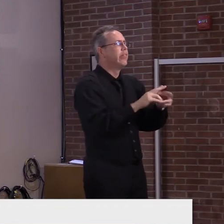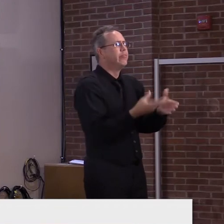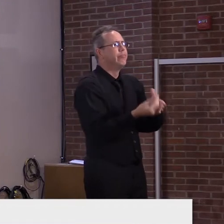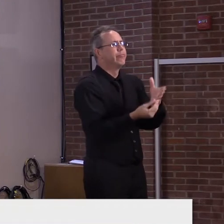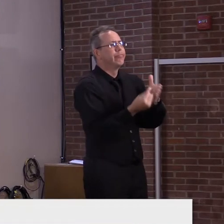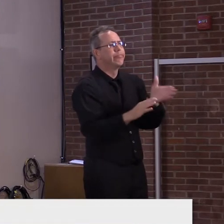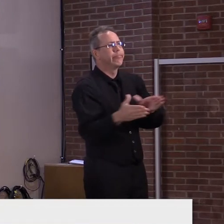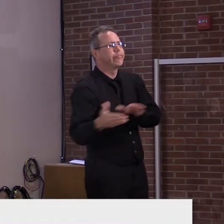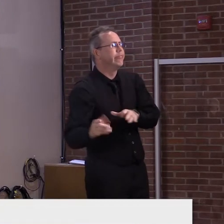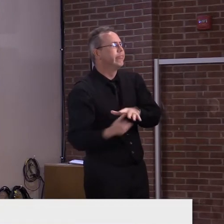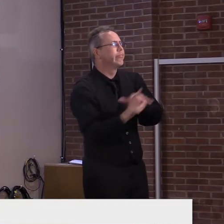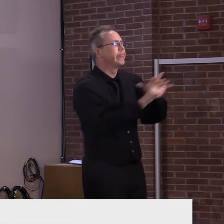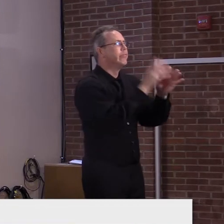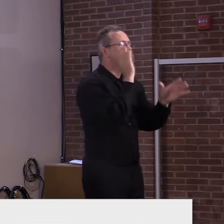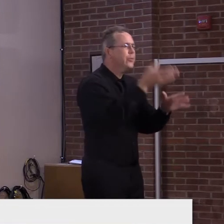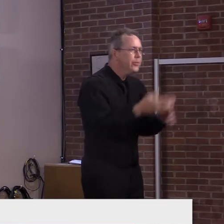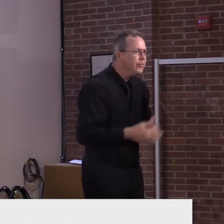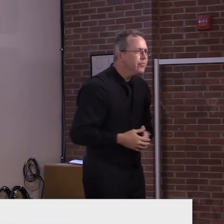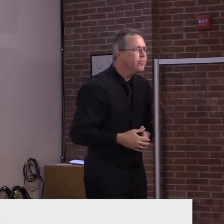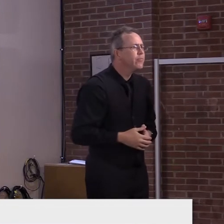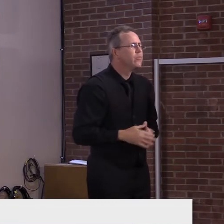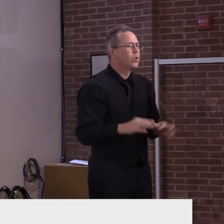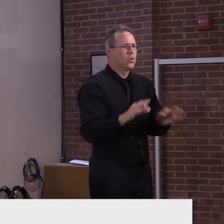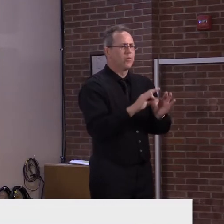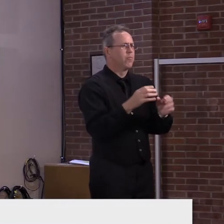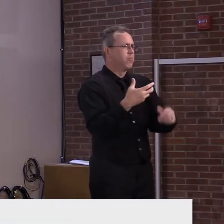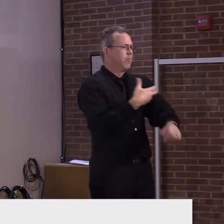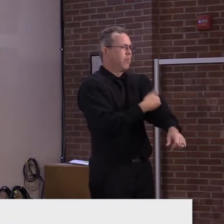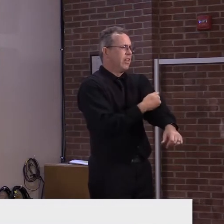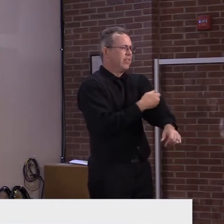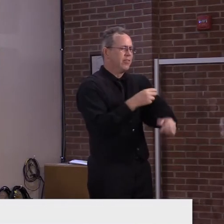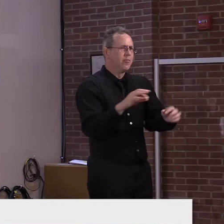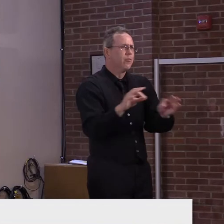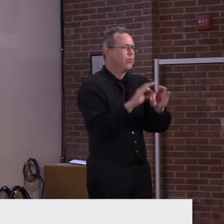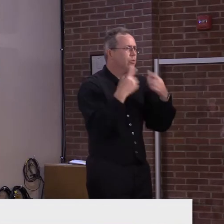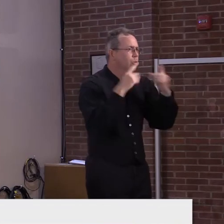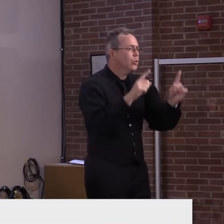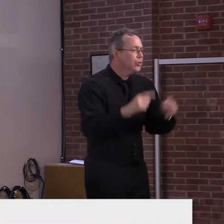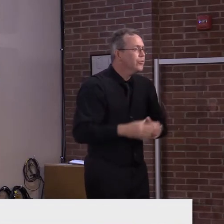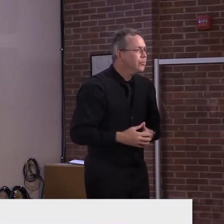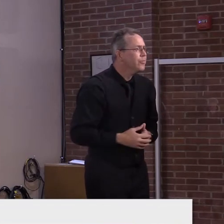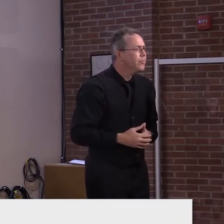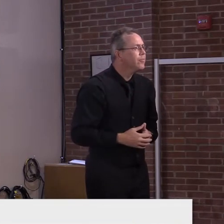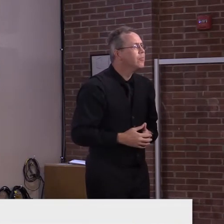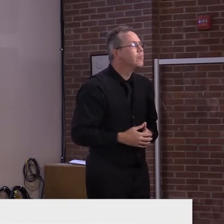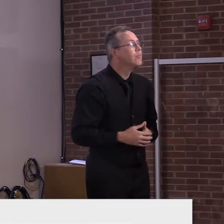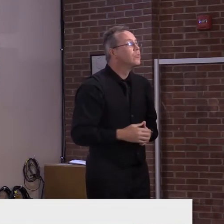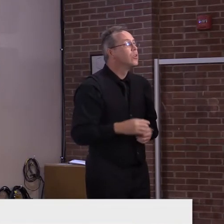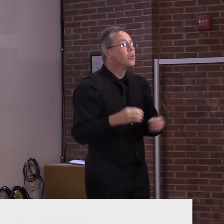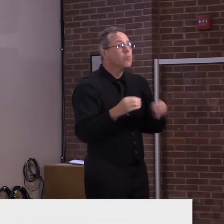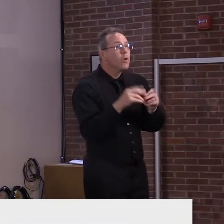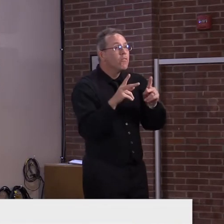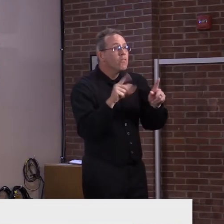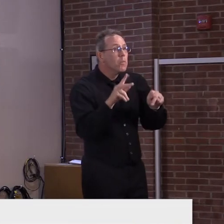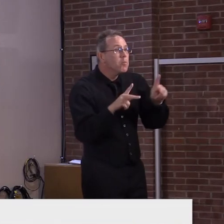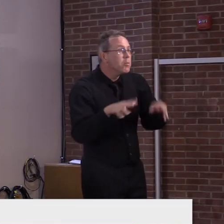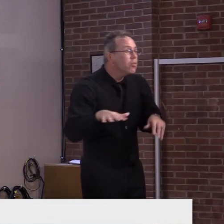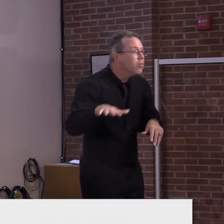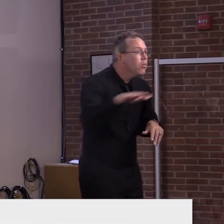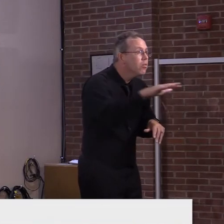and death data would improve if more Vermonters were vaccinated.